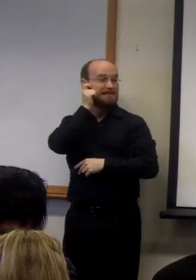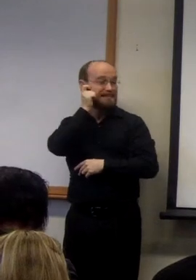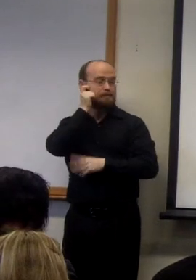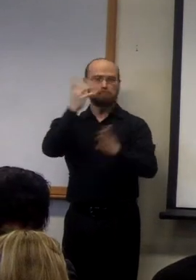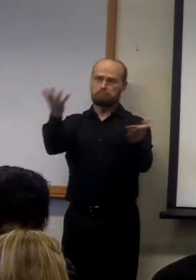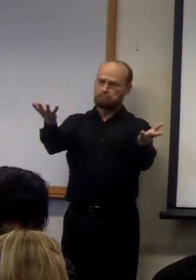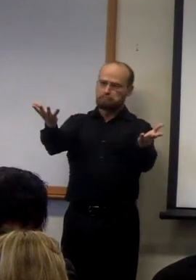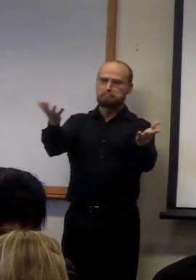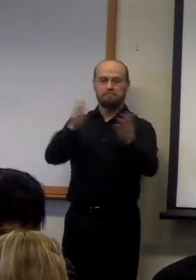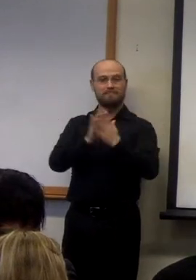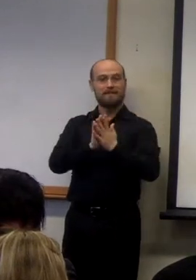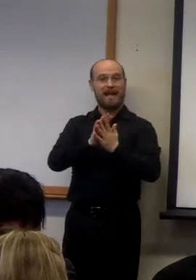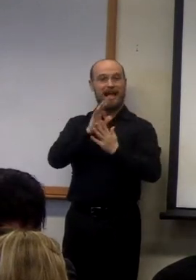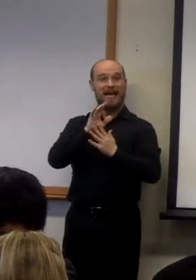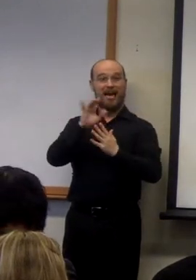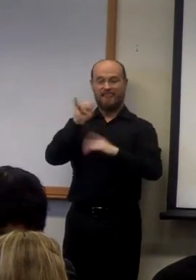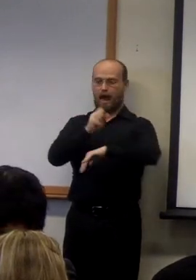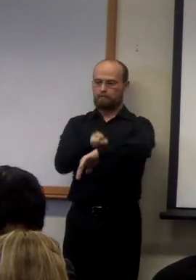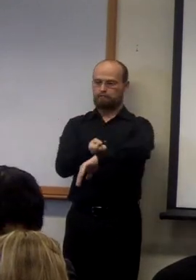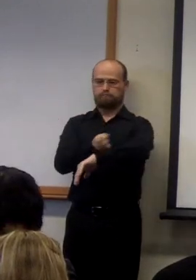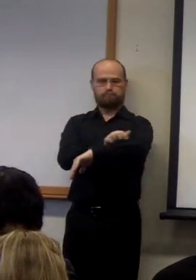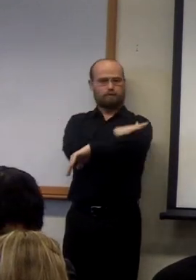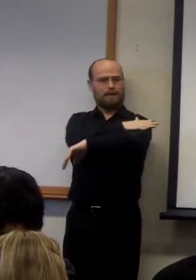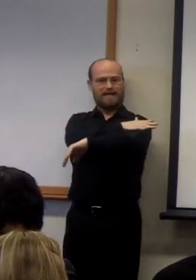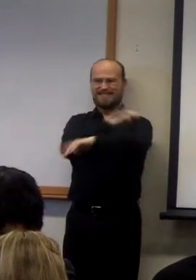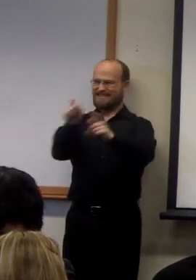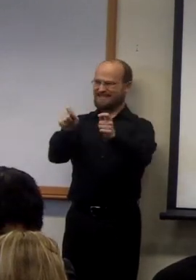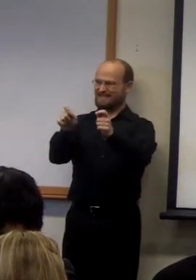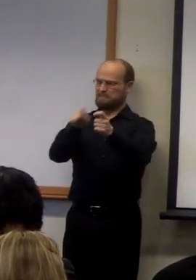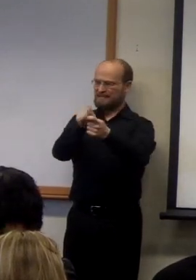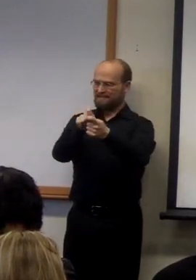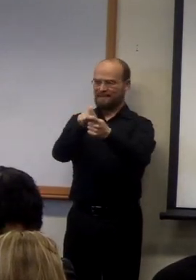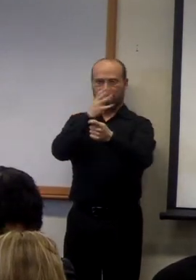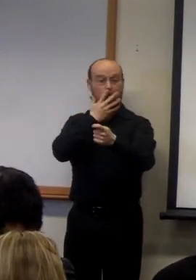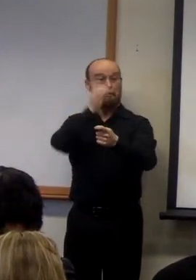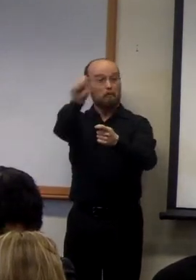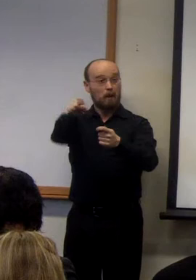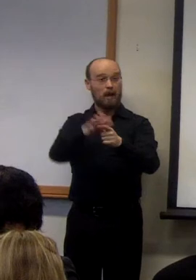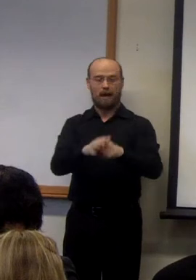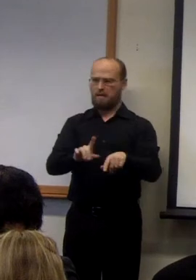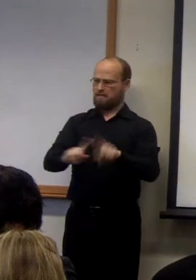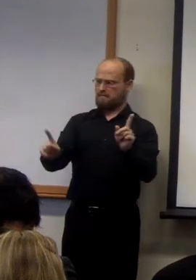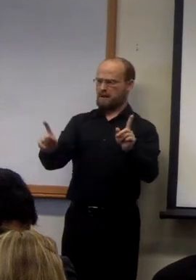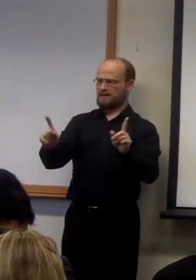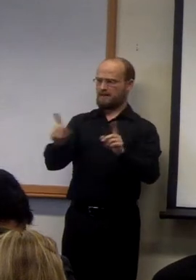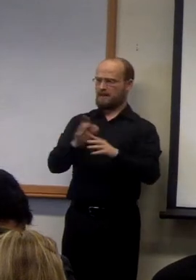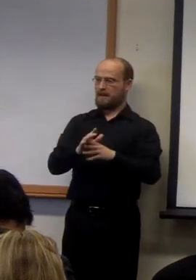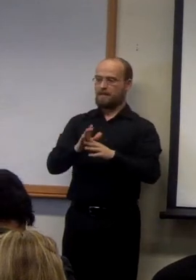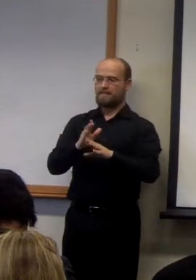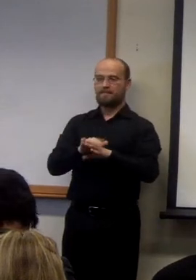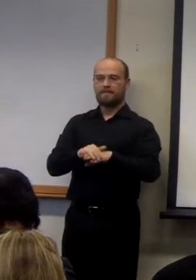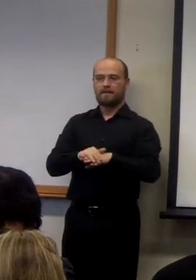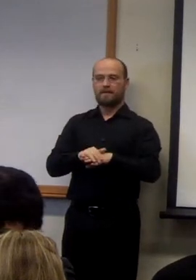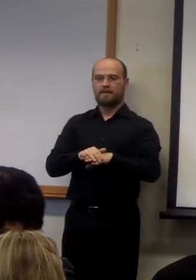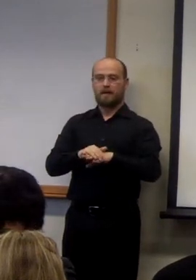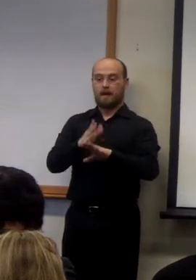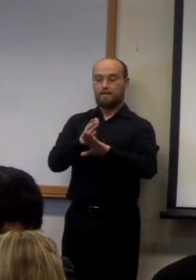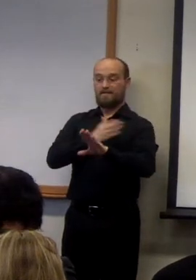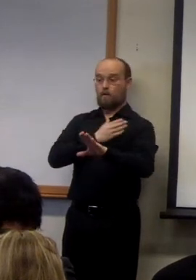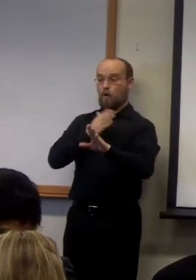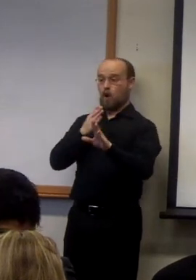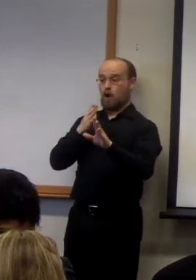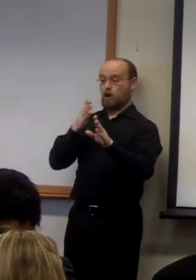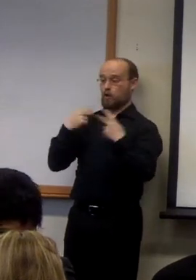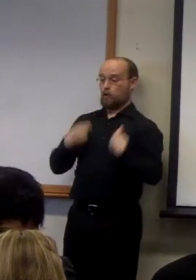and it creates this particular thing, but I don't think black was a term that existed before humans arrived on this